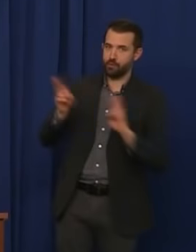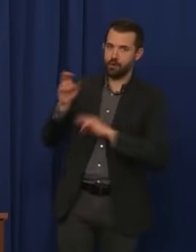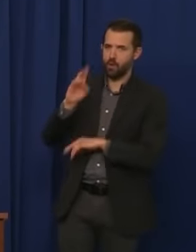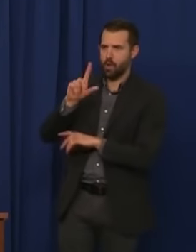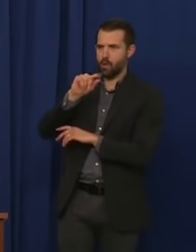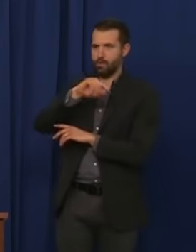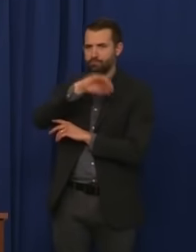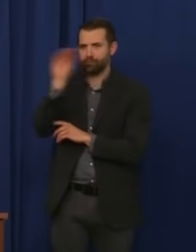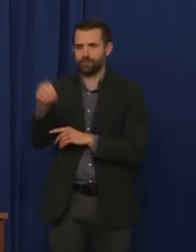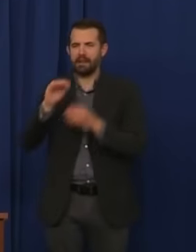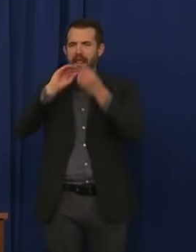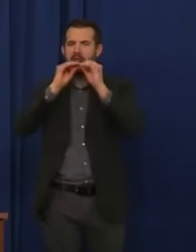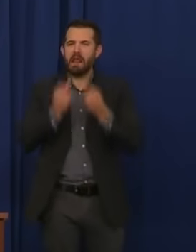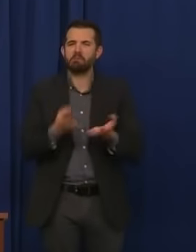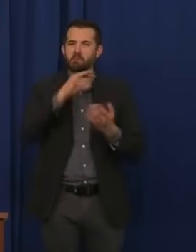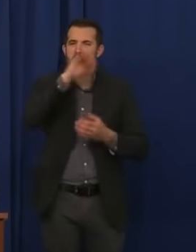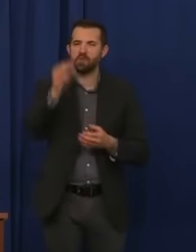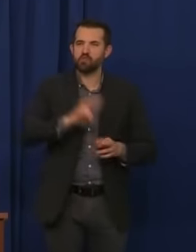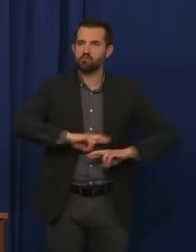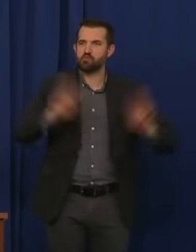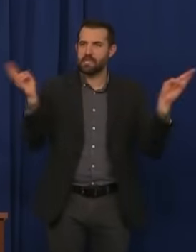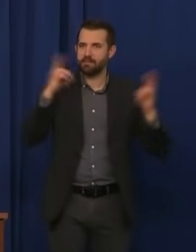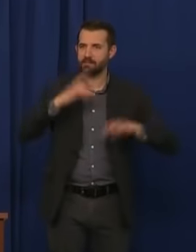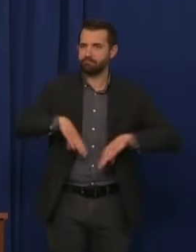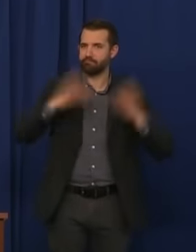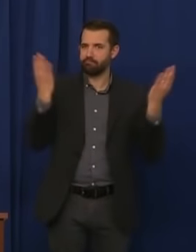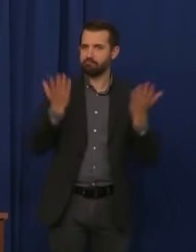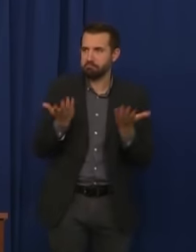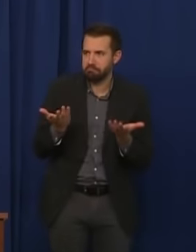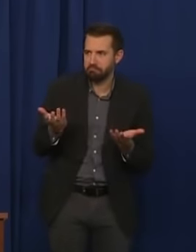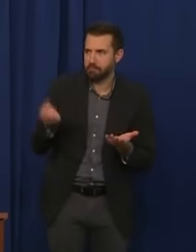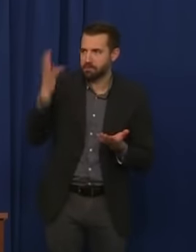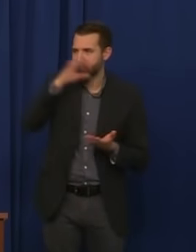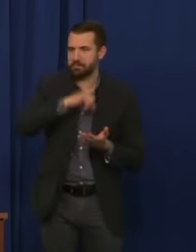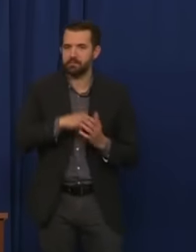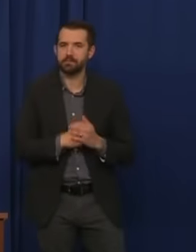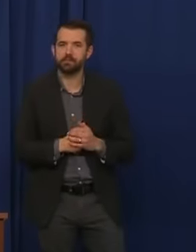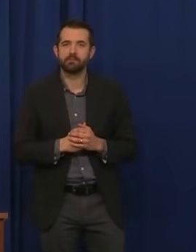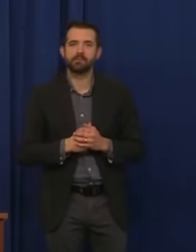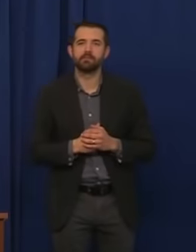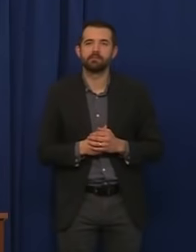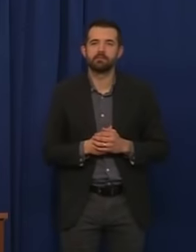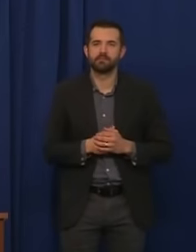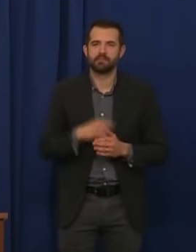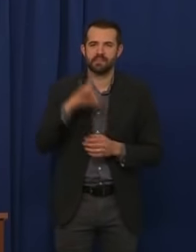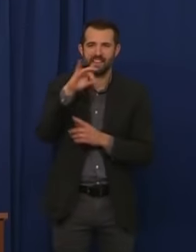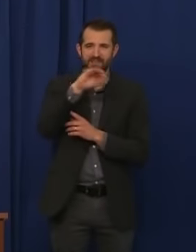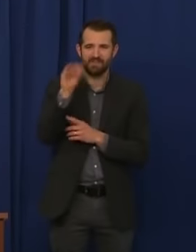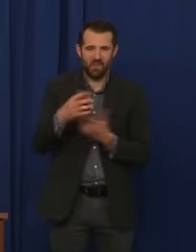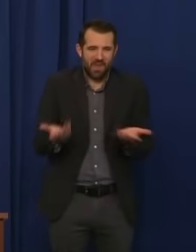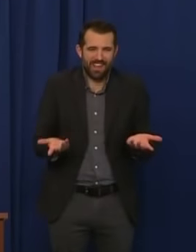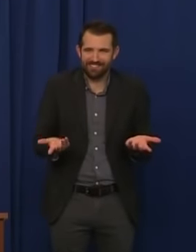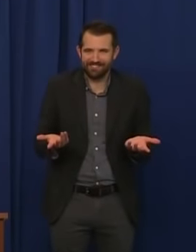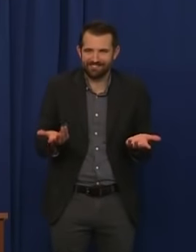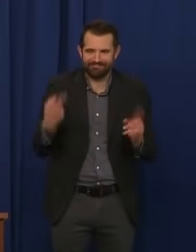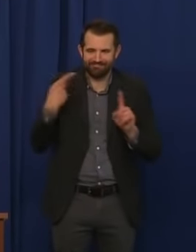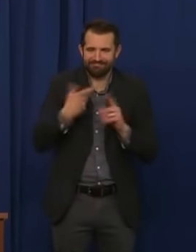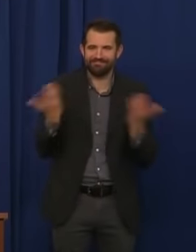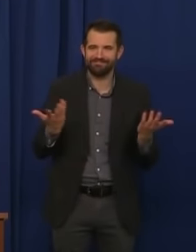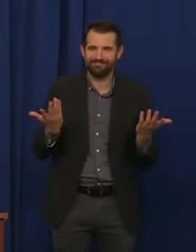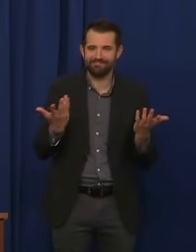or you don't know that yet? No, there's 80% of what? No.